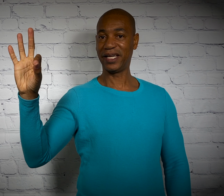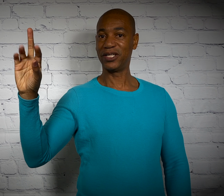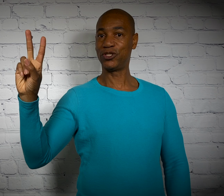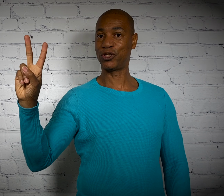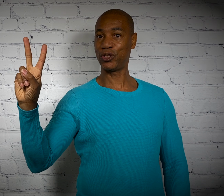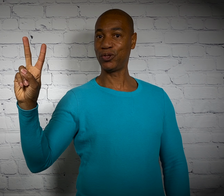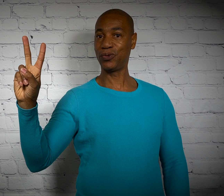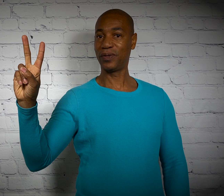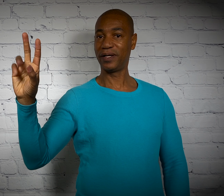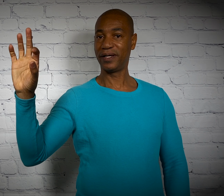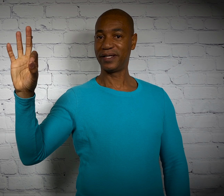92,